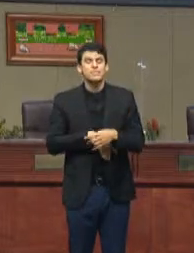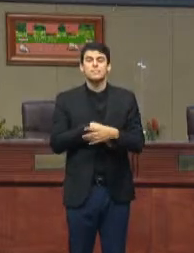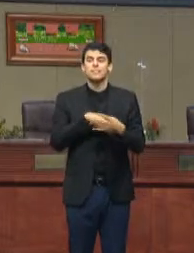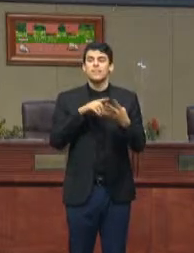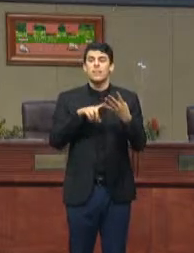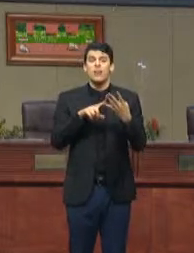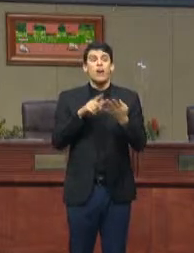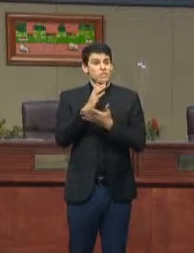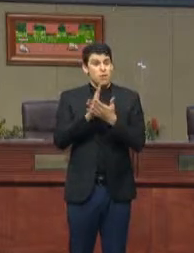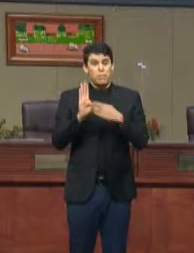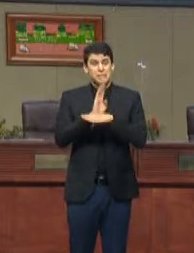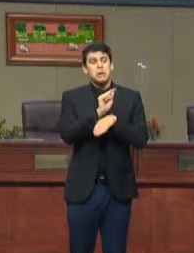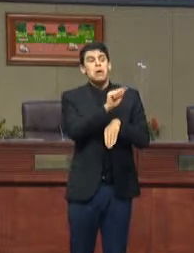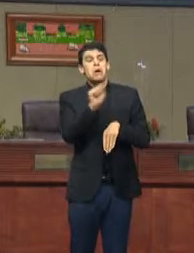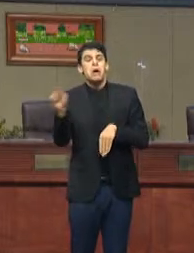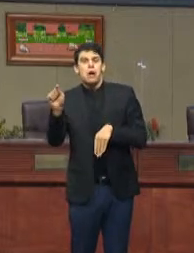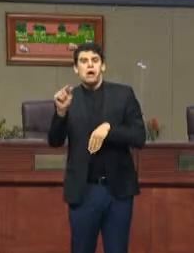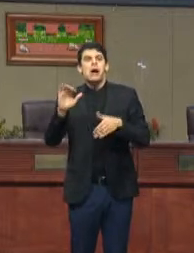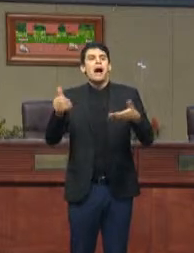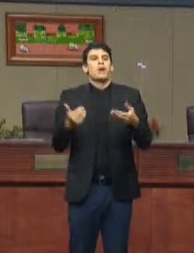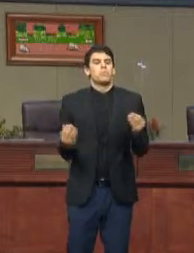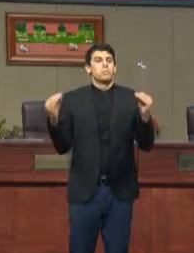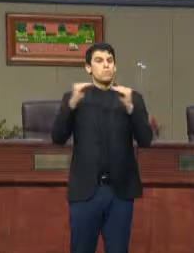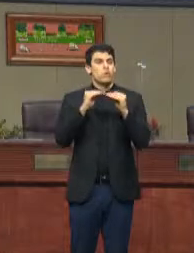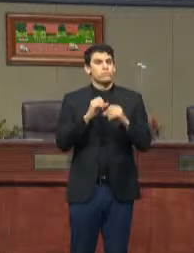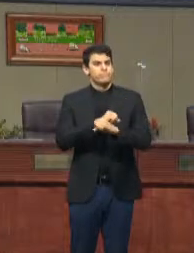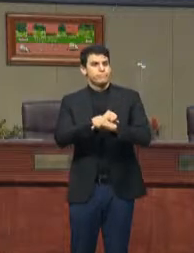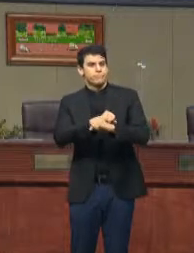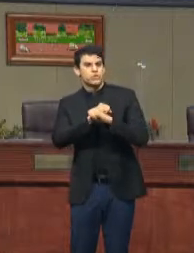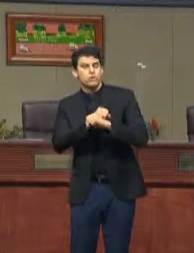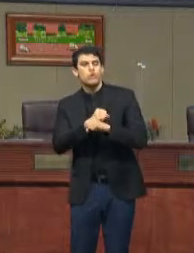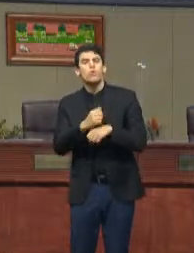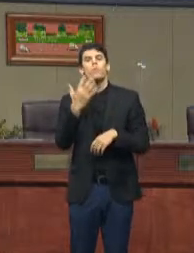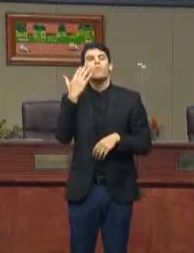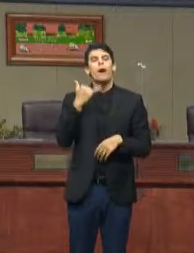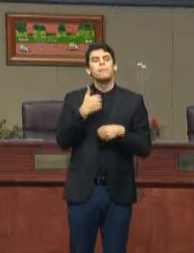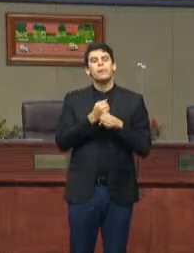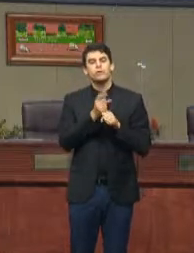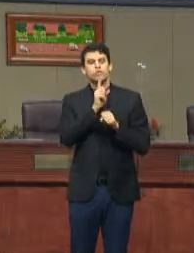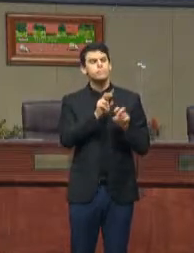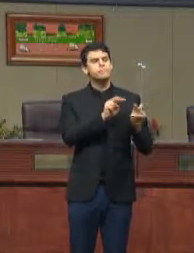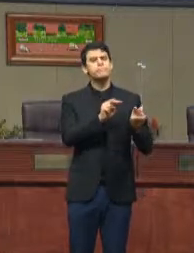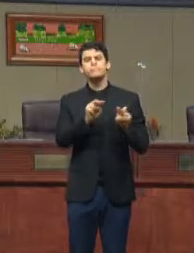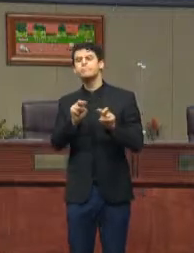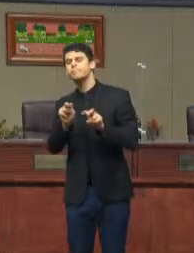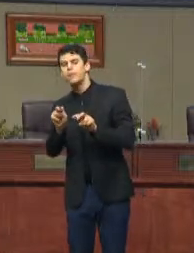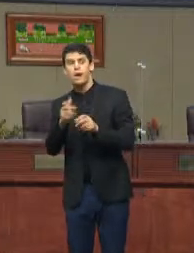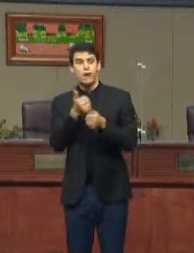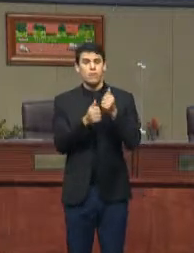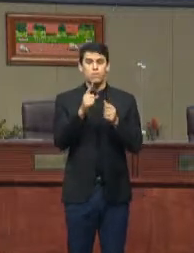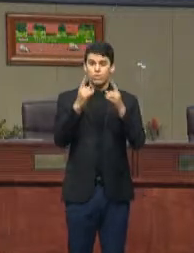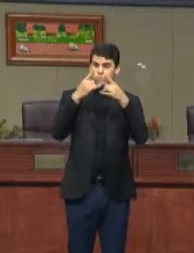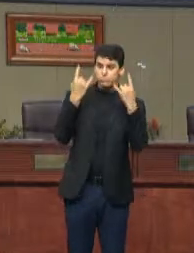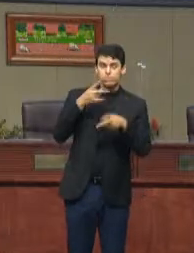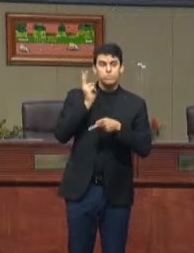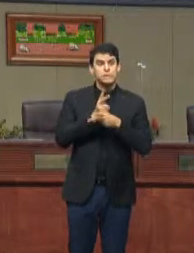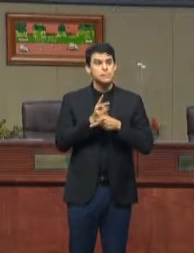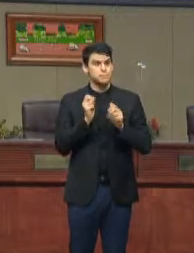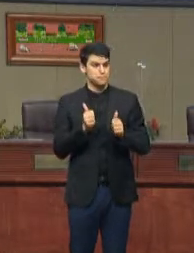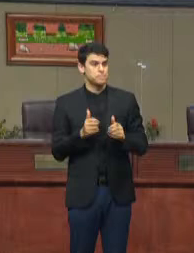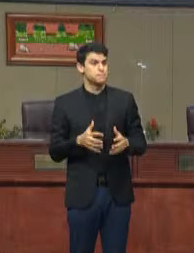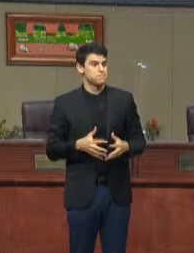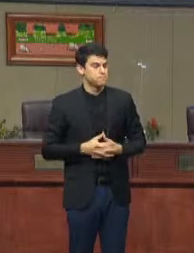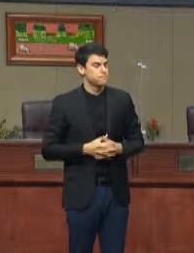hired extra security to ensure patrons, too, were abiding by these safety